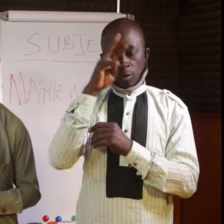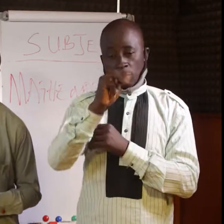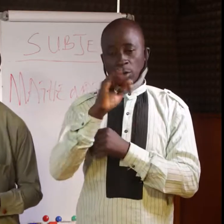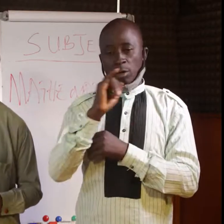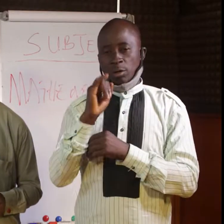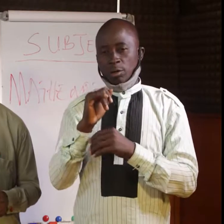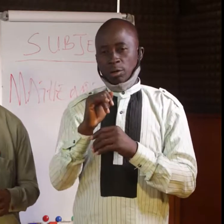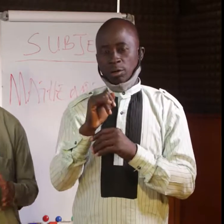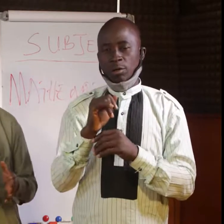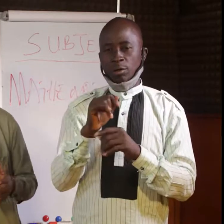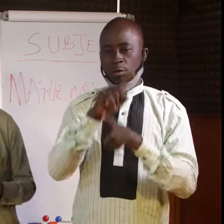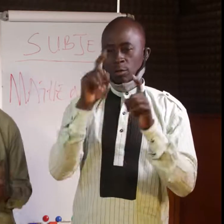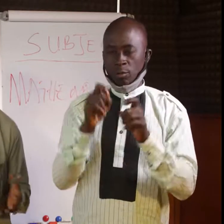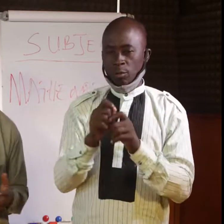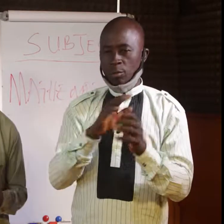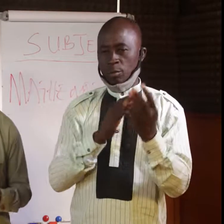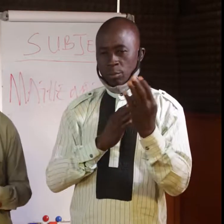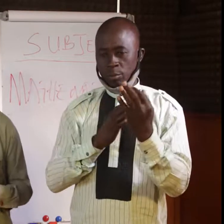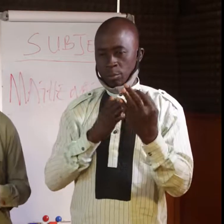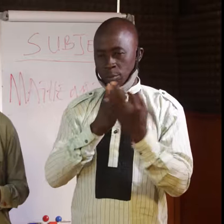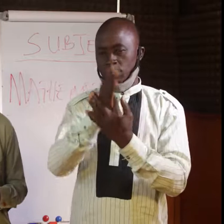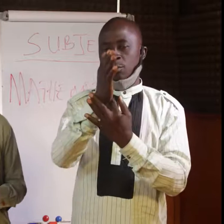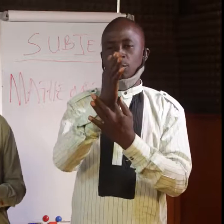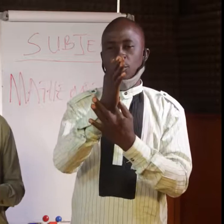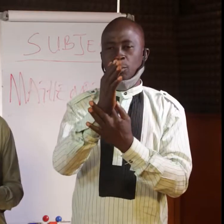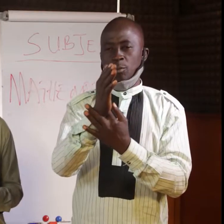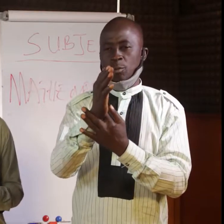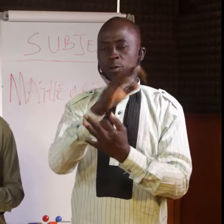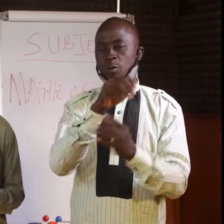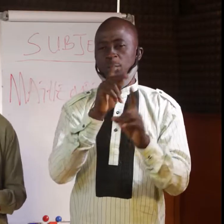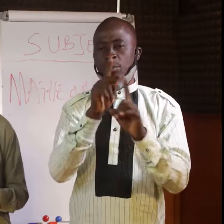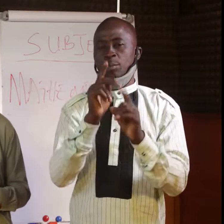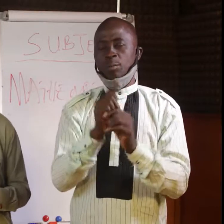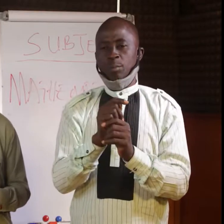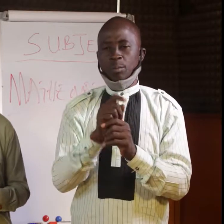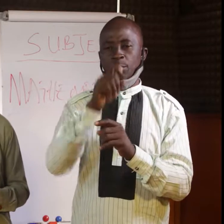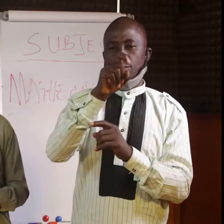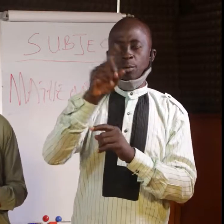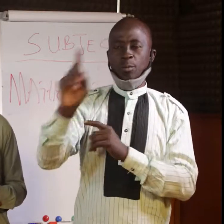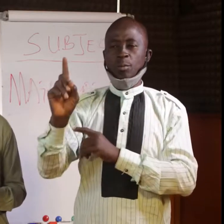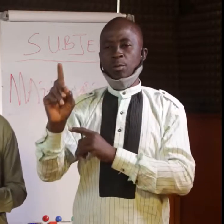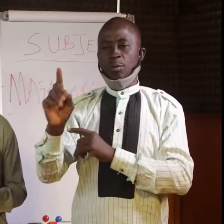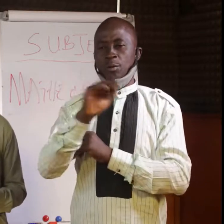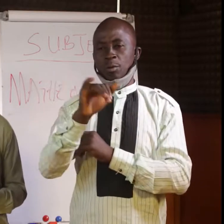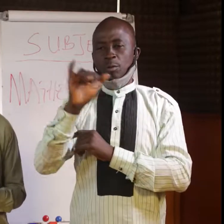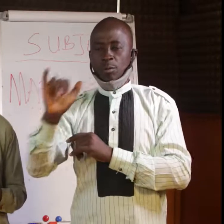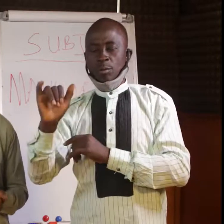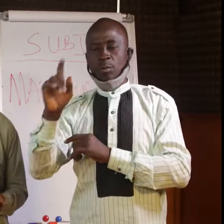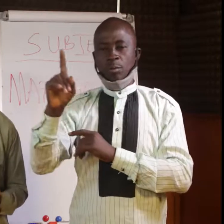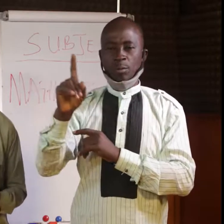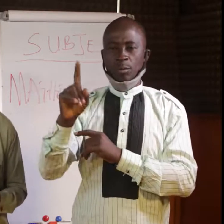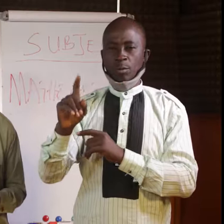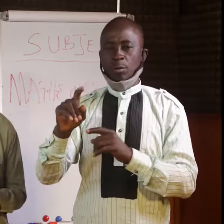a gradient and it passes through a coordinate, a point x1 and y1. So